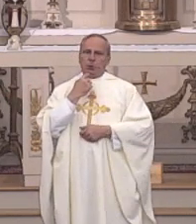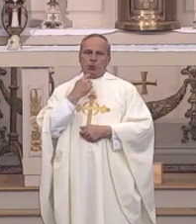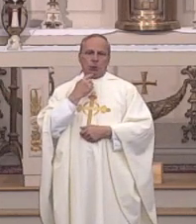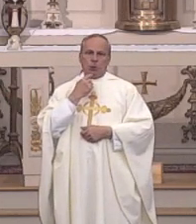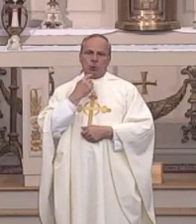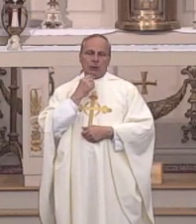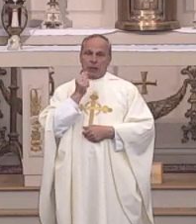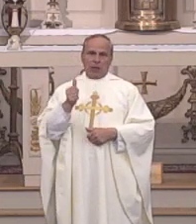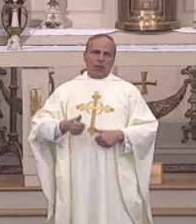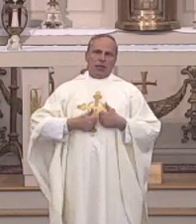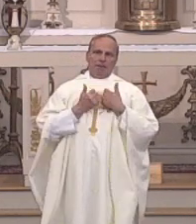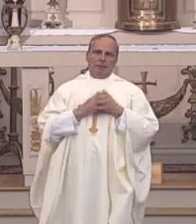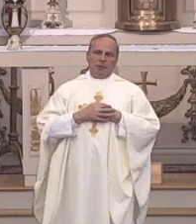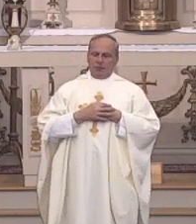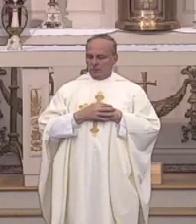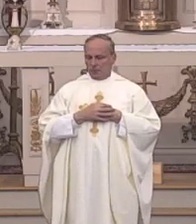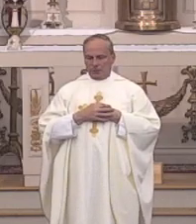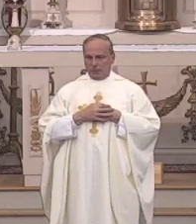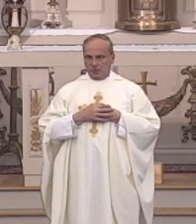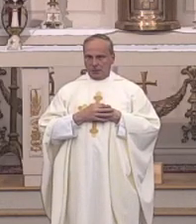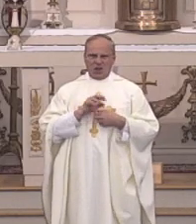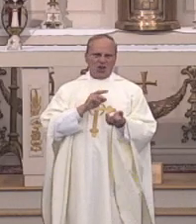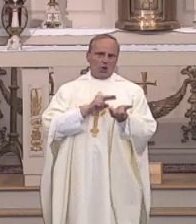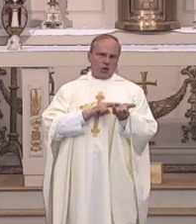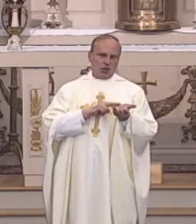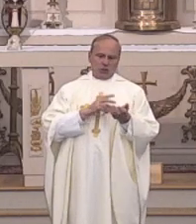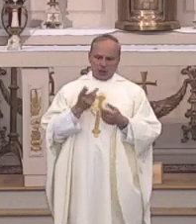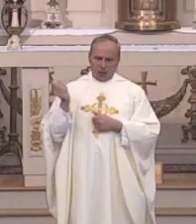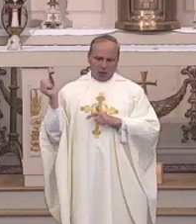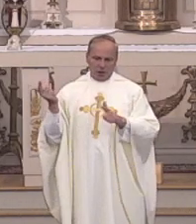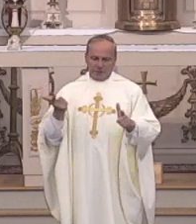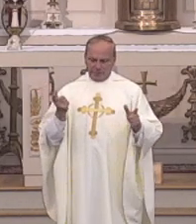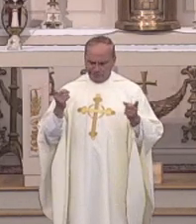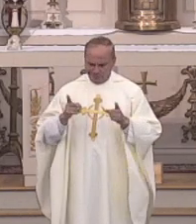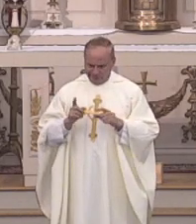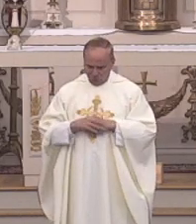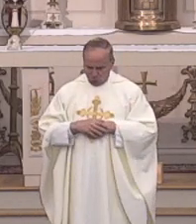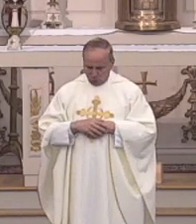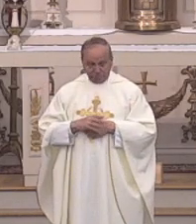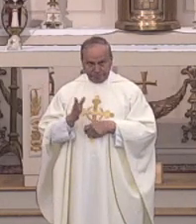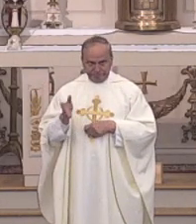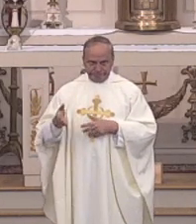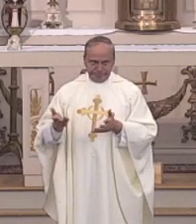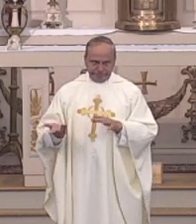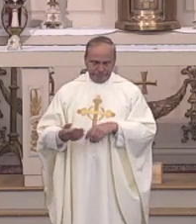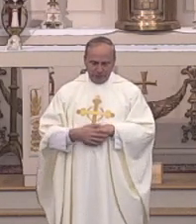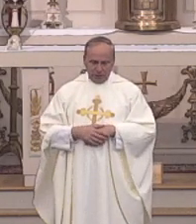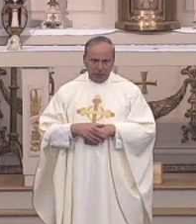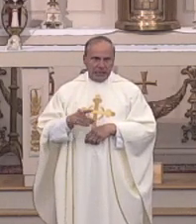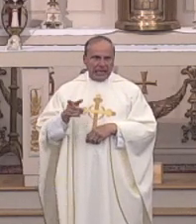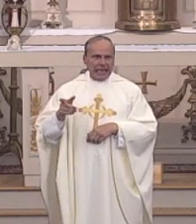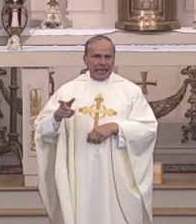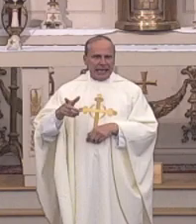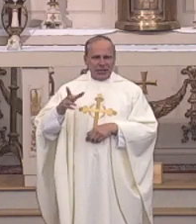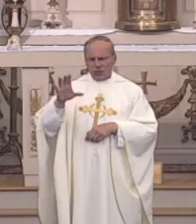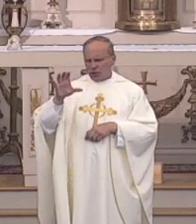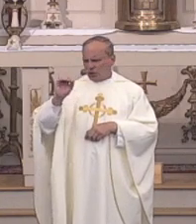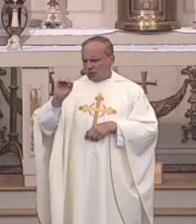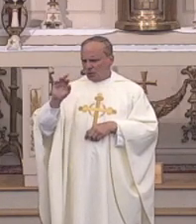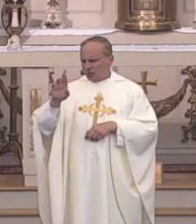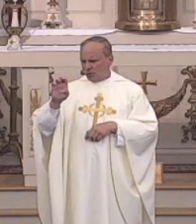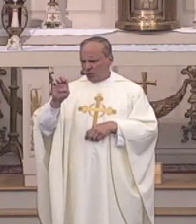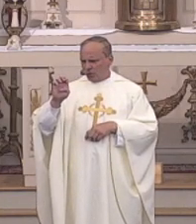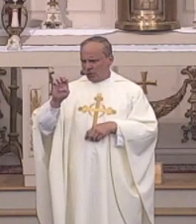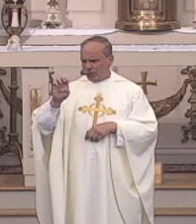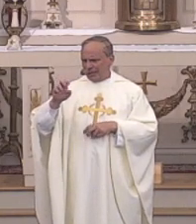And the doctors looked at him and said, he's not going to make it. You know, the nurses and the doctors are all looking at him and